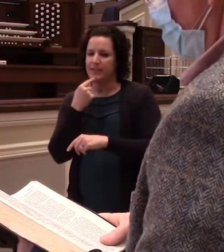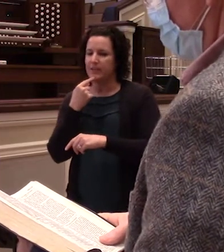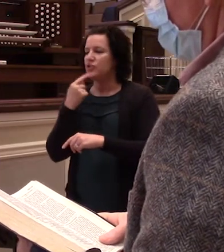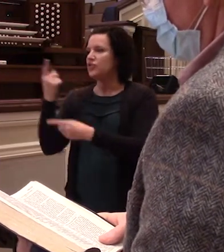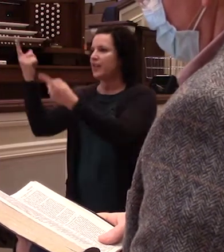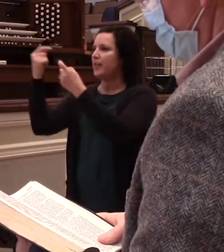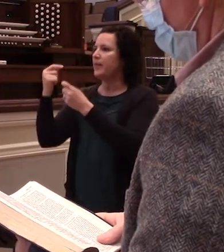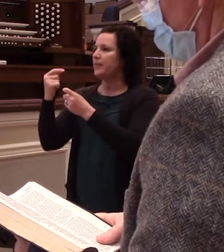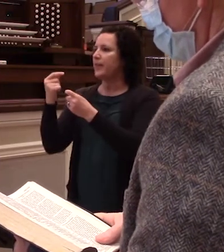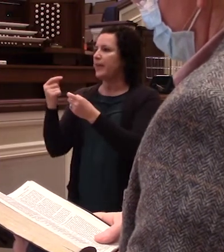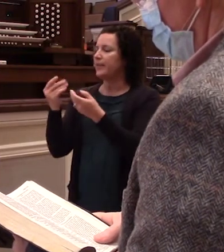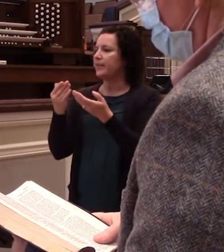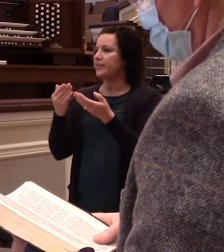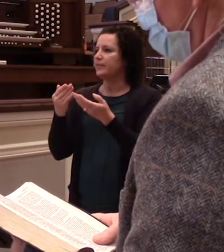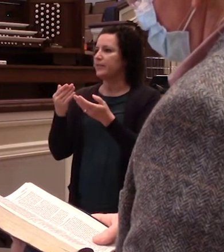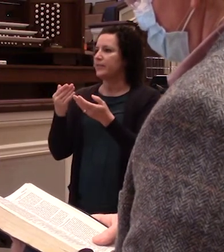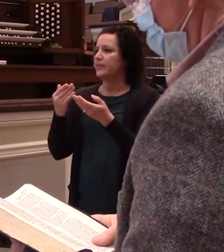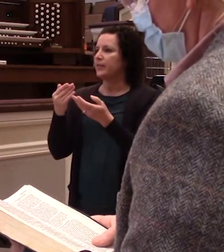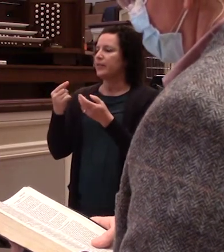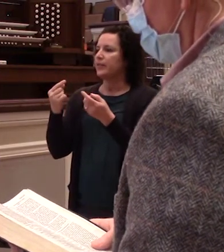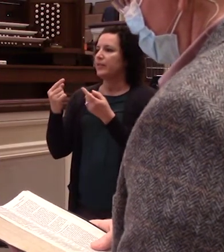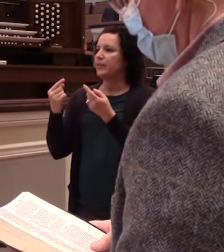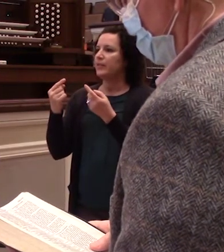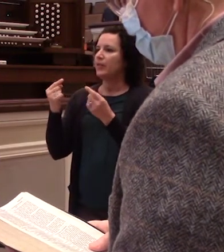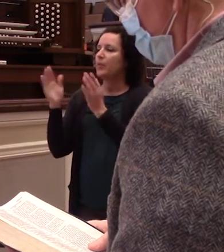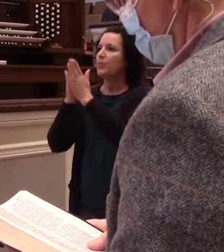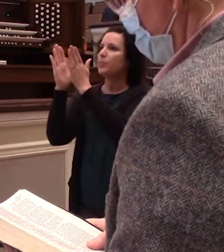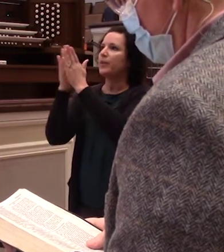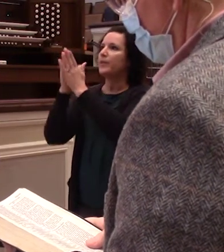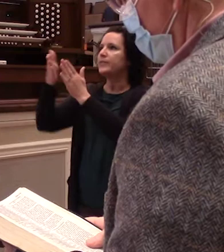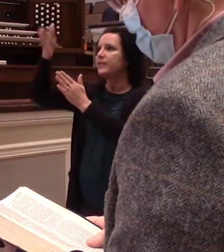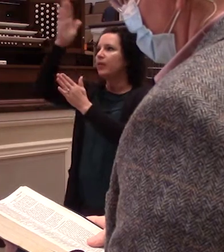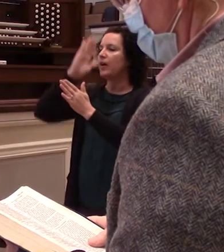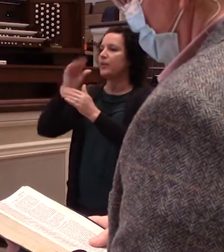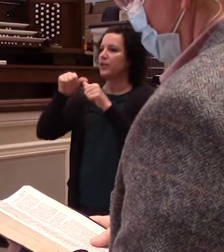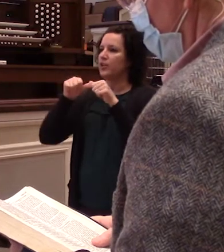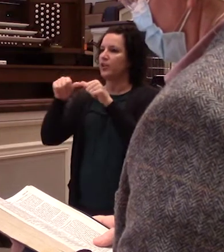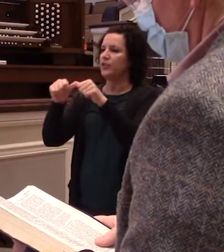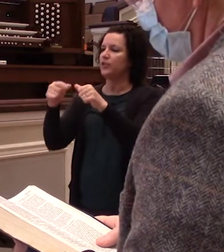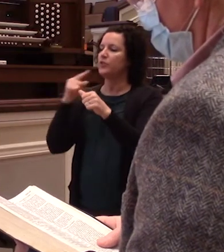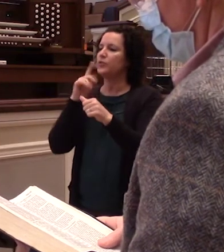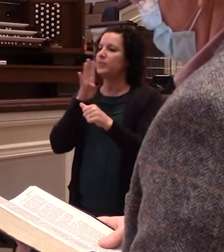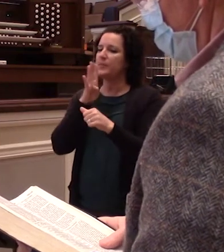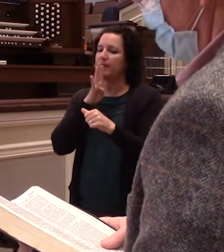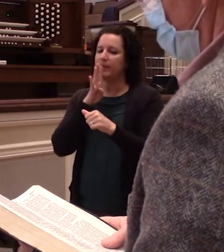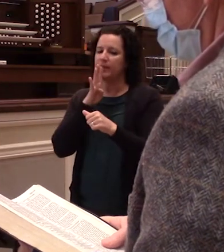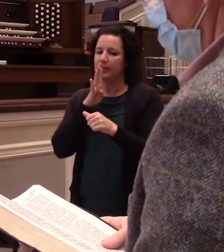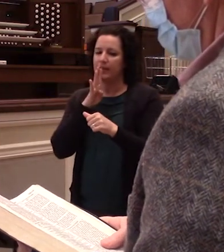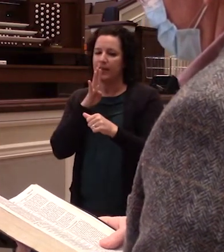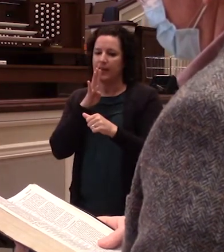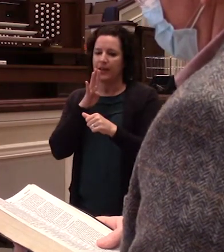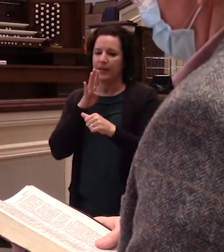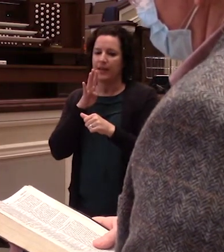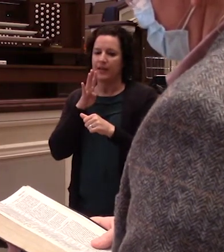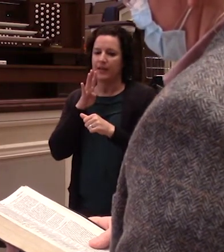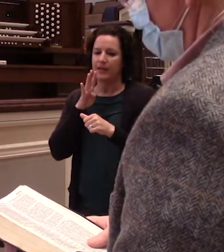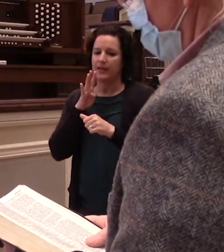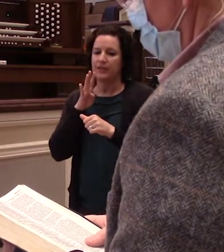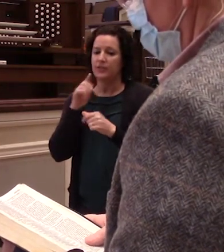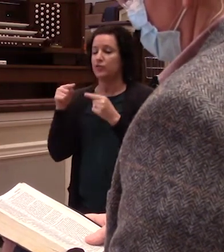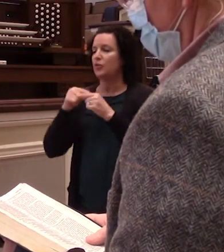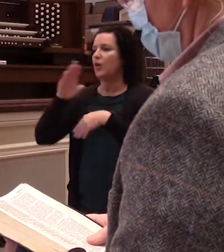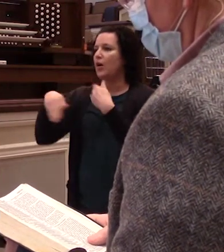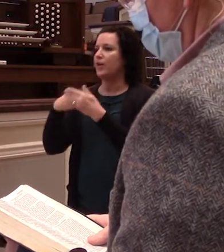came up and began giving thanks to God and continued to speak of him to all of those who were looking for the